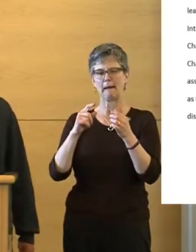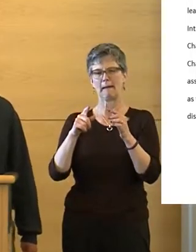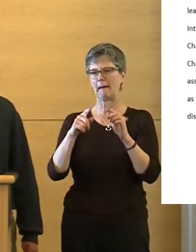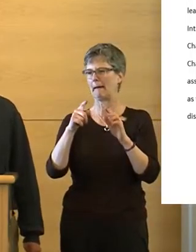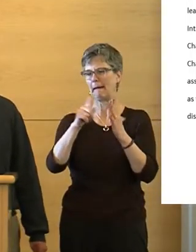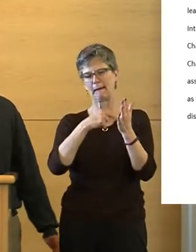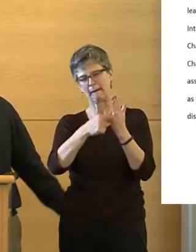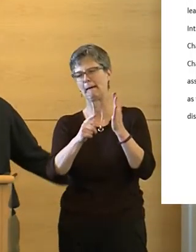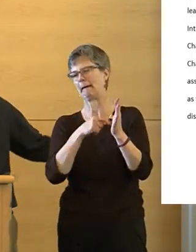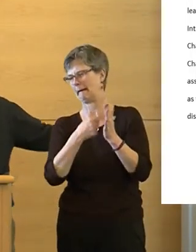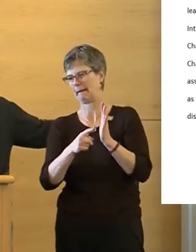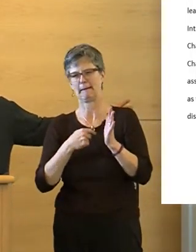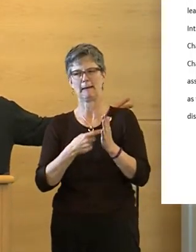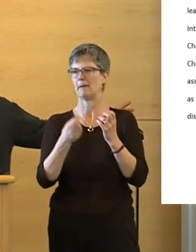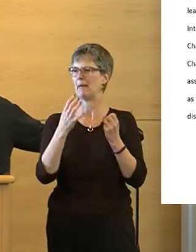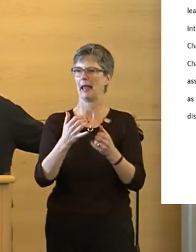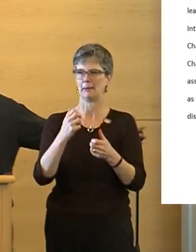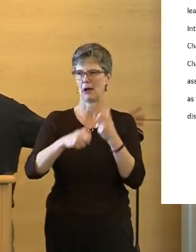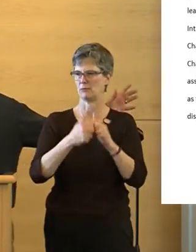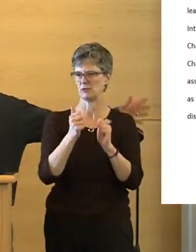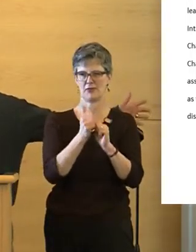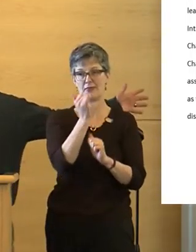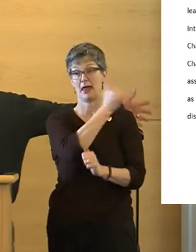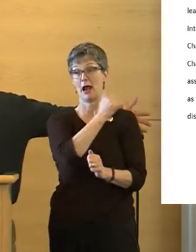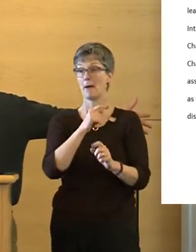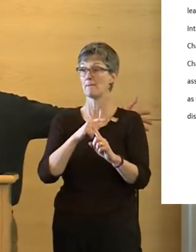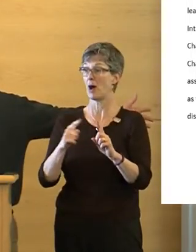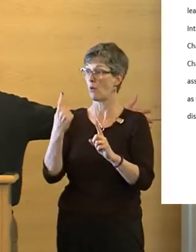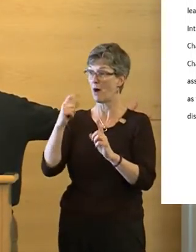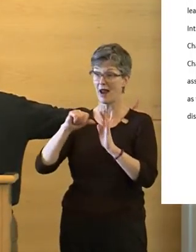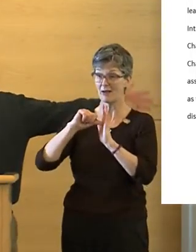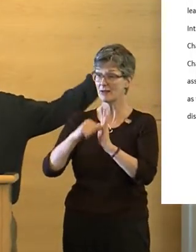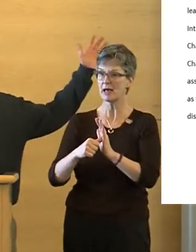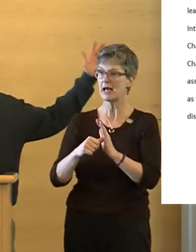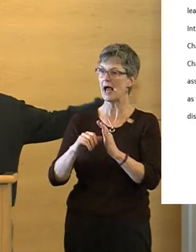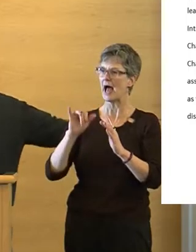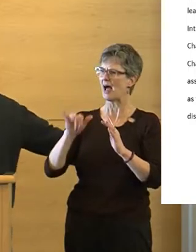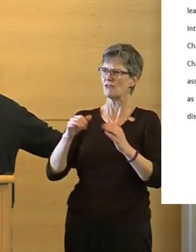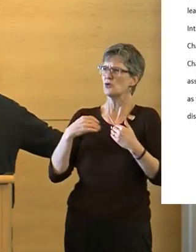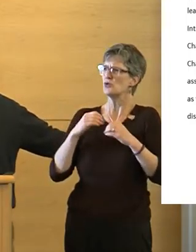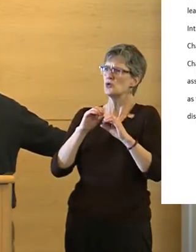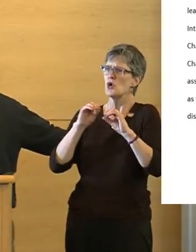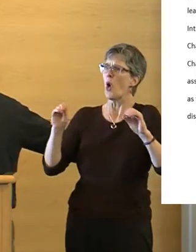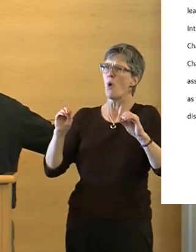There's no hierarchy. There's no structure, and